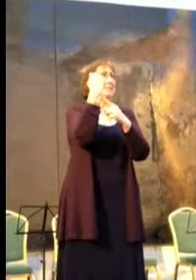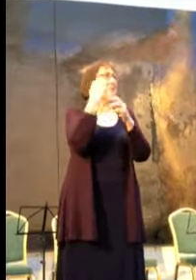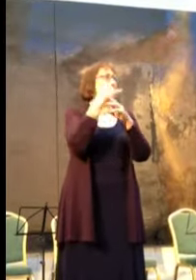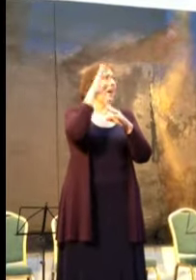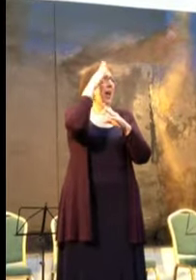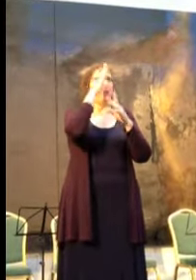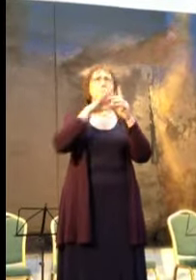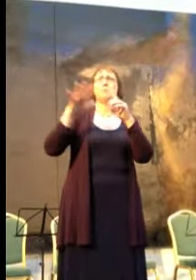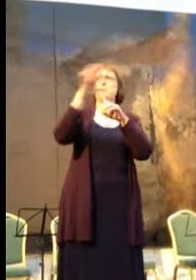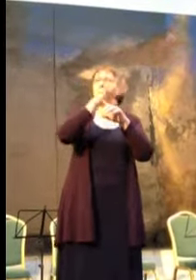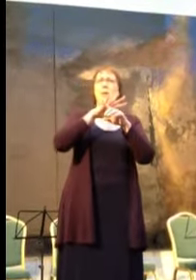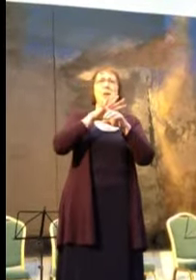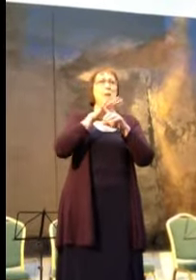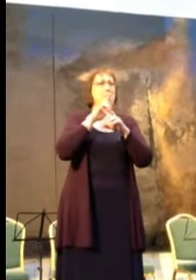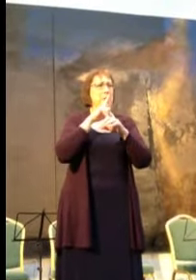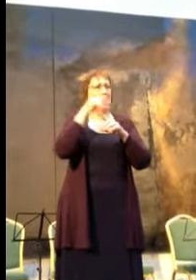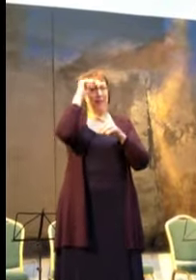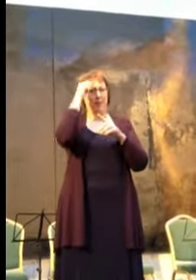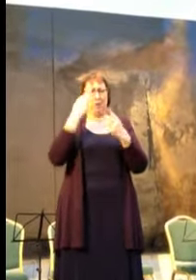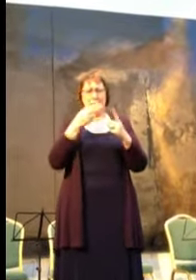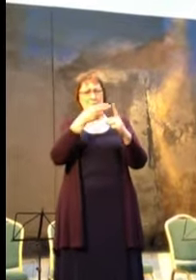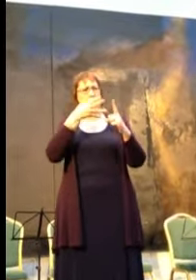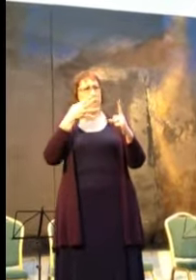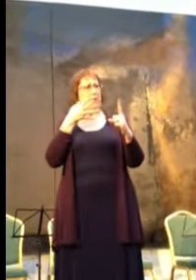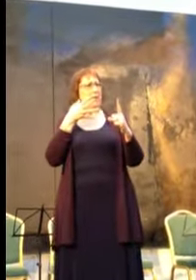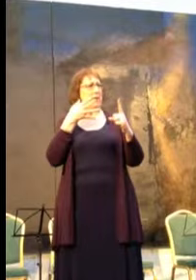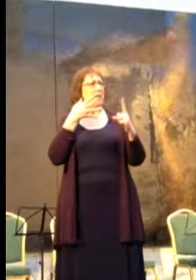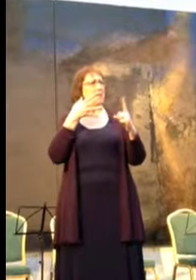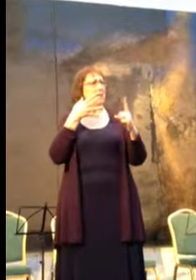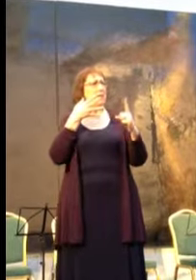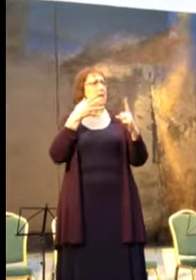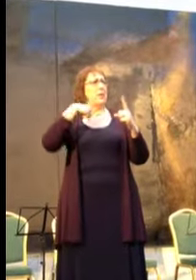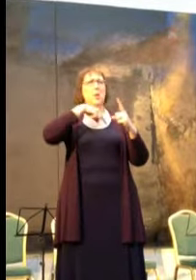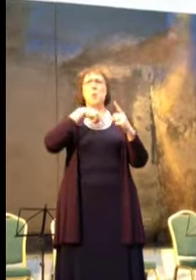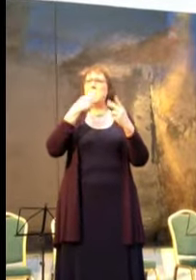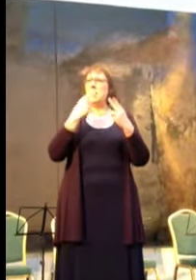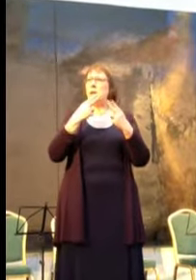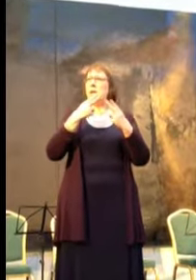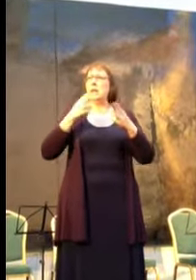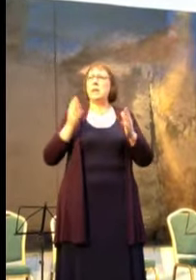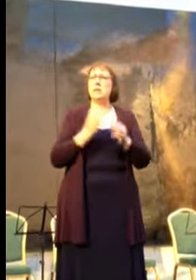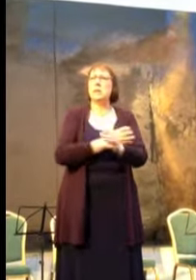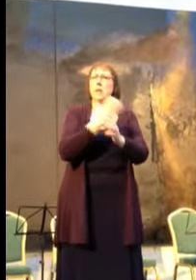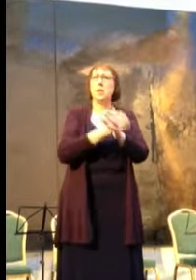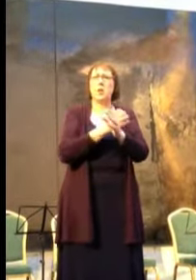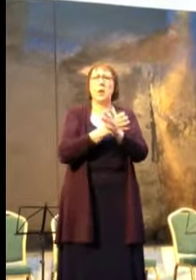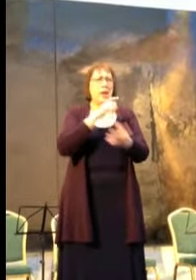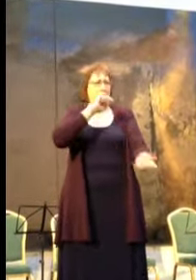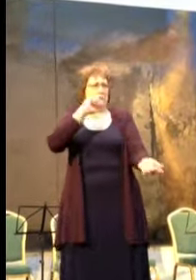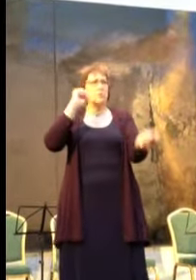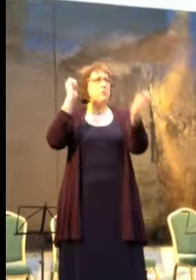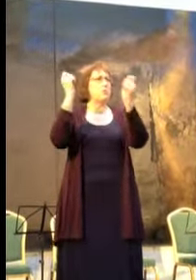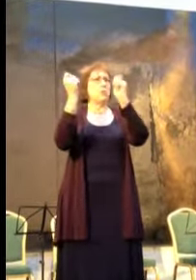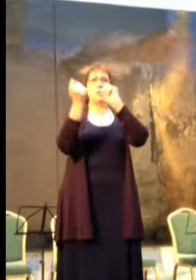different spheres, but also recognising the powerful capacity and necessity that is there to thoroughly transform